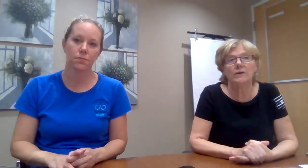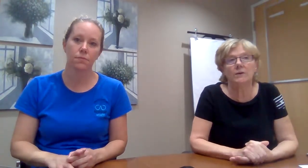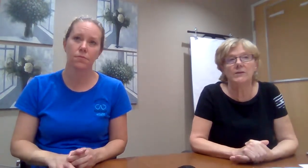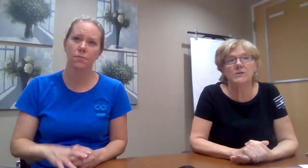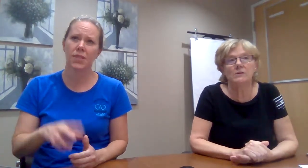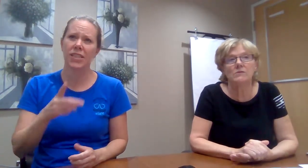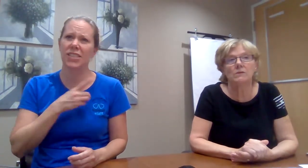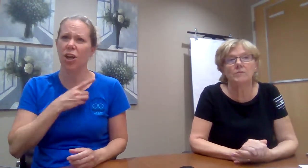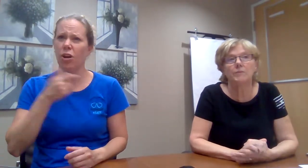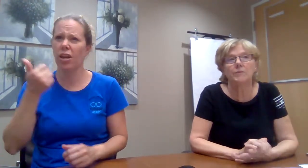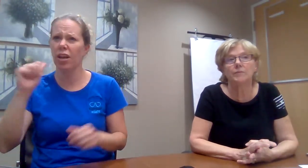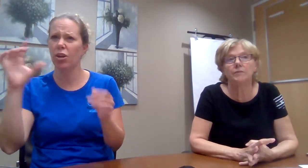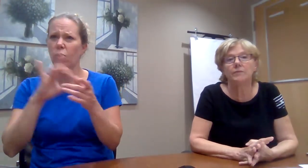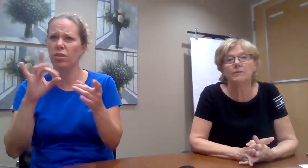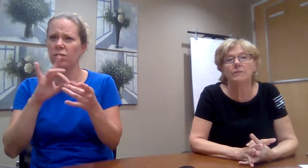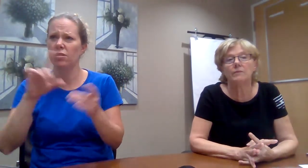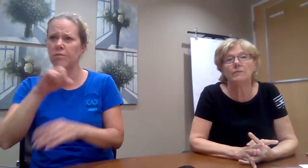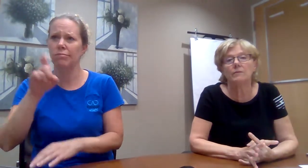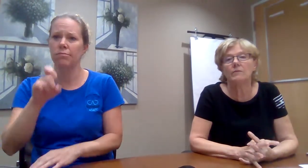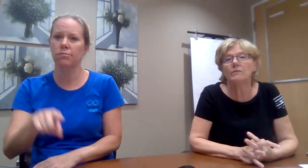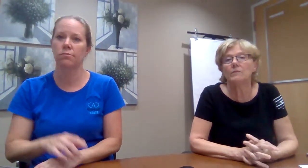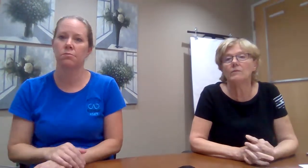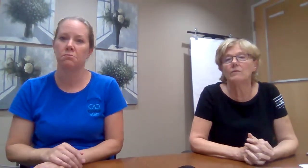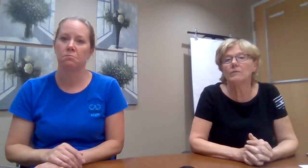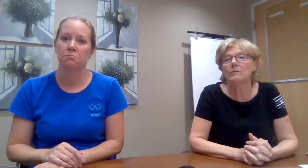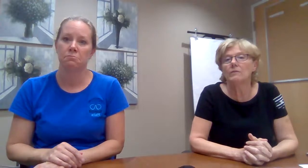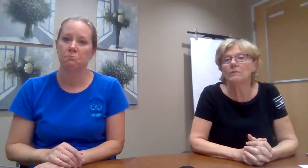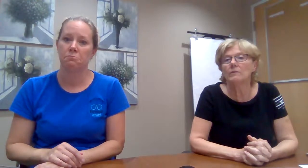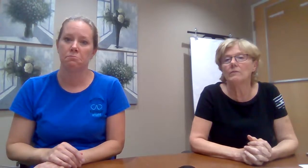Derek, are there any questions?